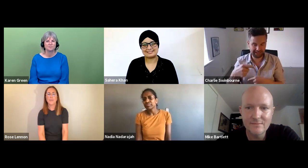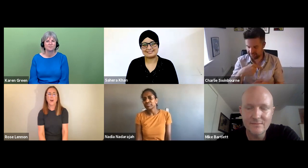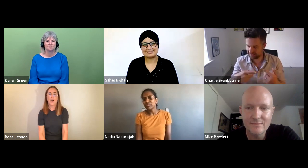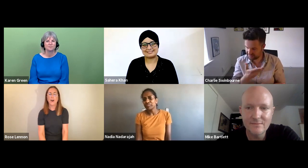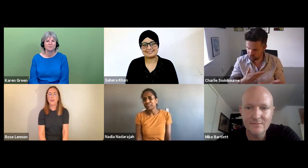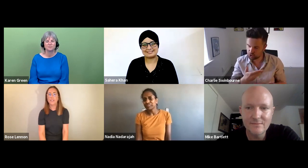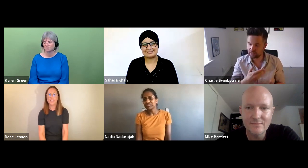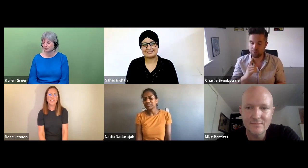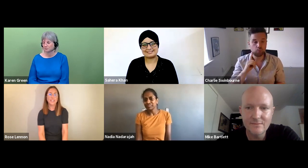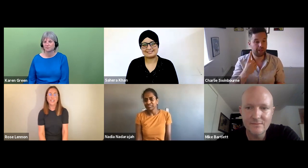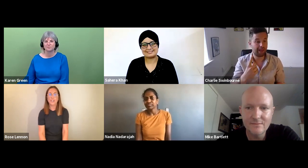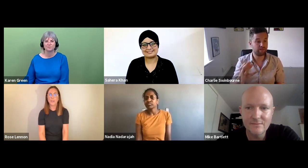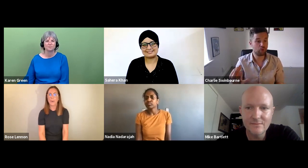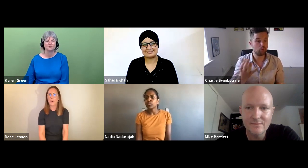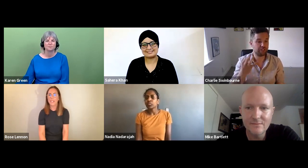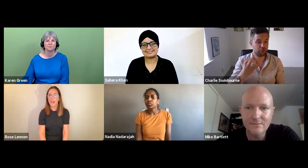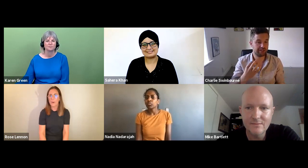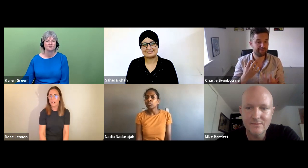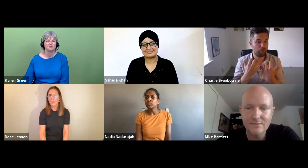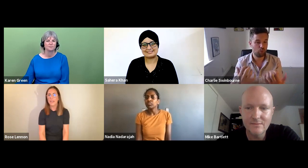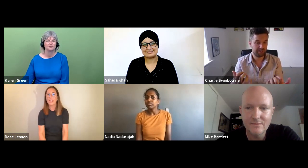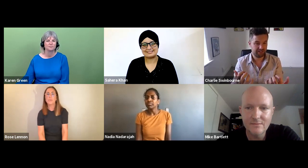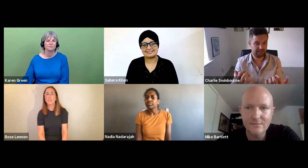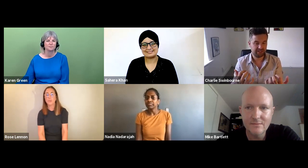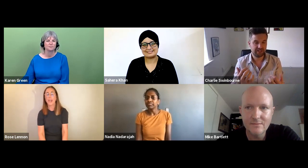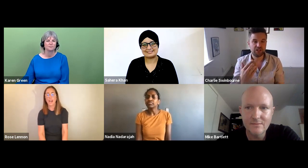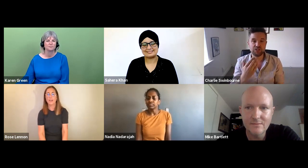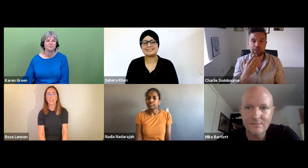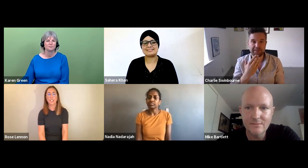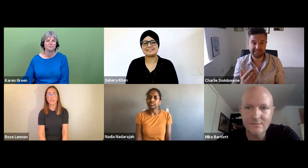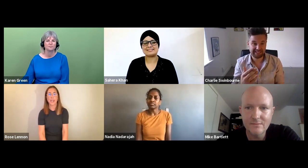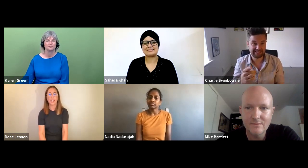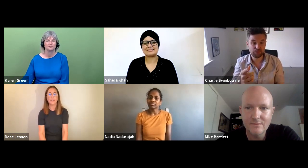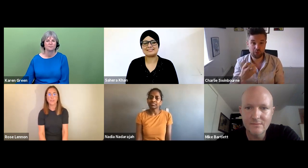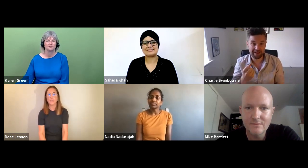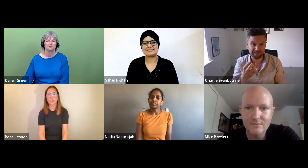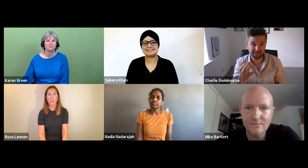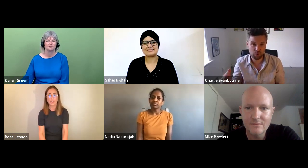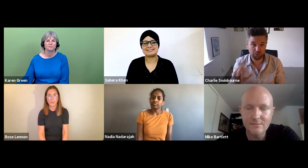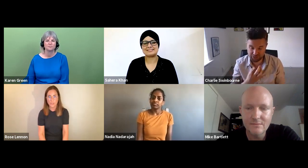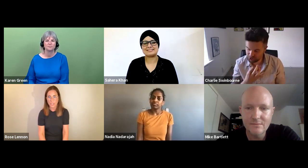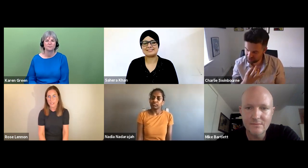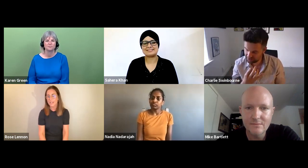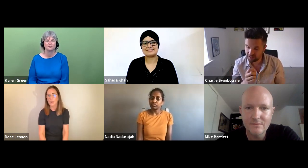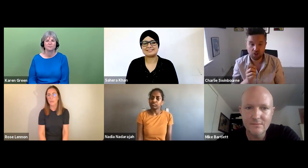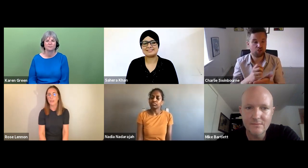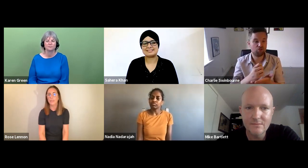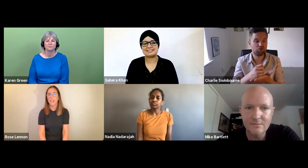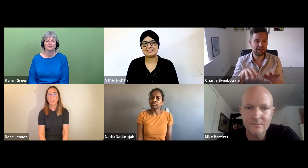So our discussion is going to be about 1 hour, and then we do have a Q&A for you, the audience. So if you